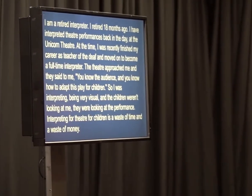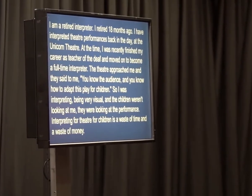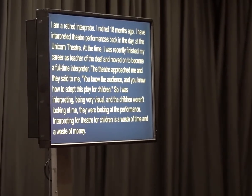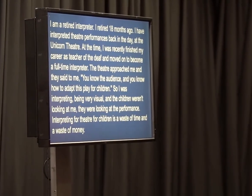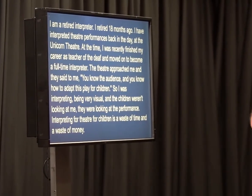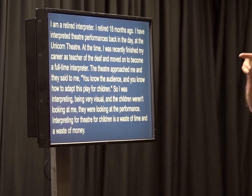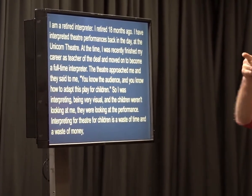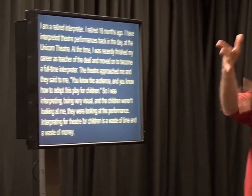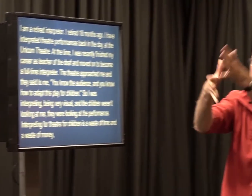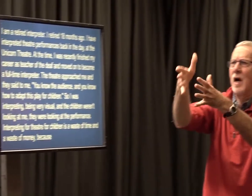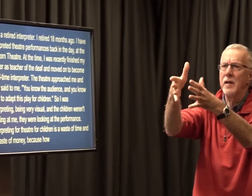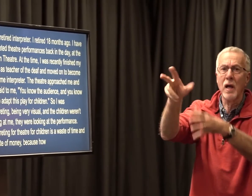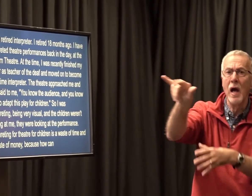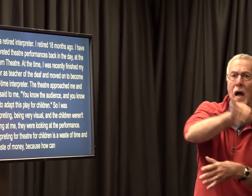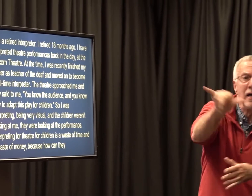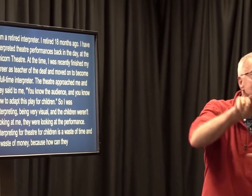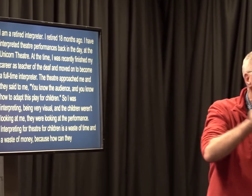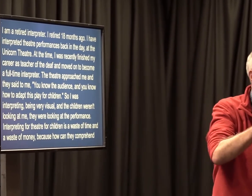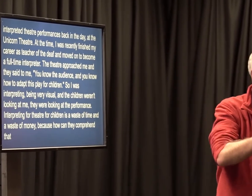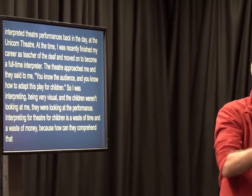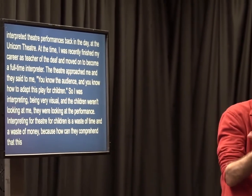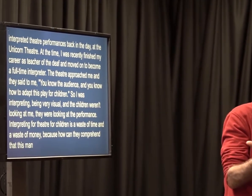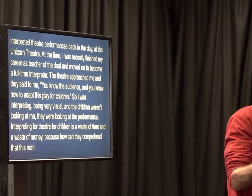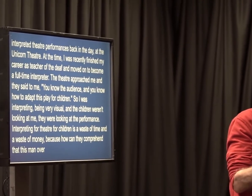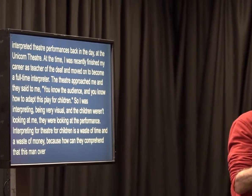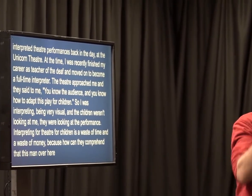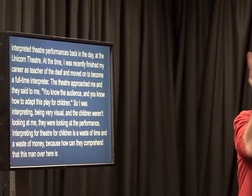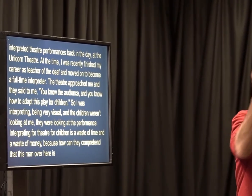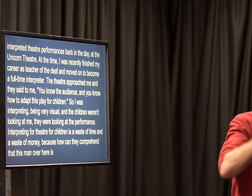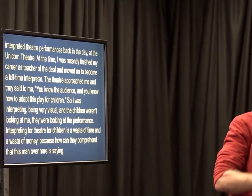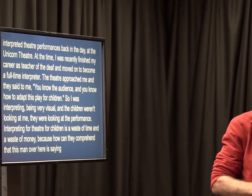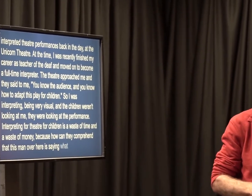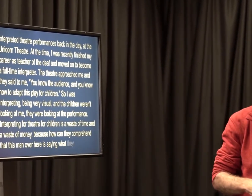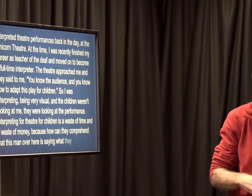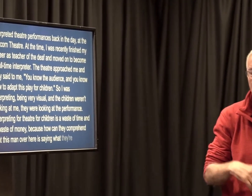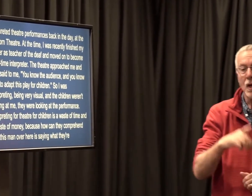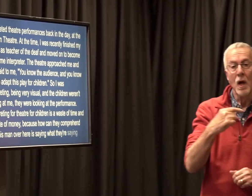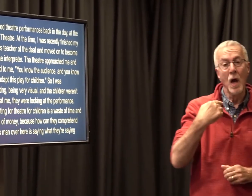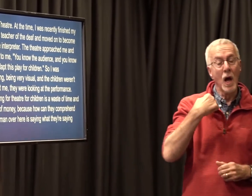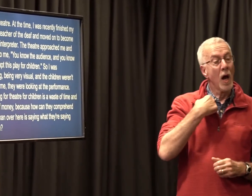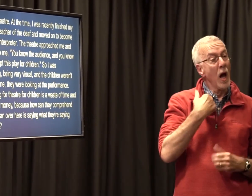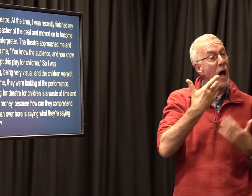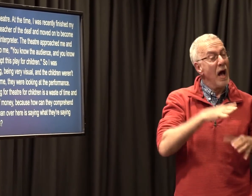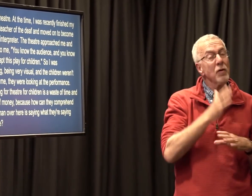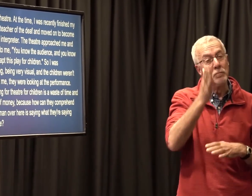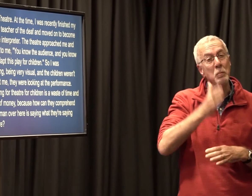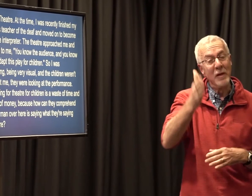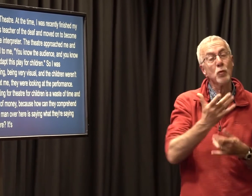they comprehend that this man over here is saying what they're saying over there? It's